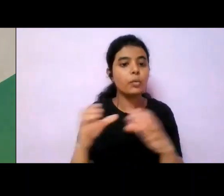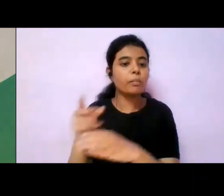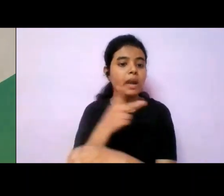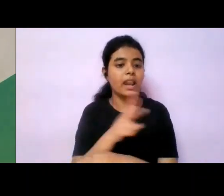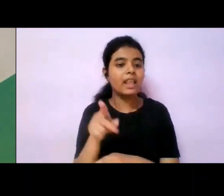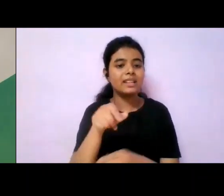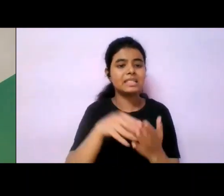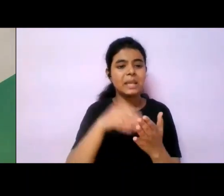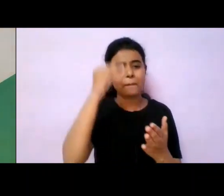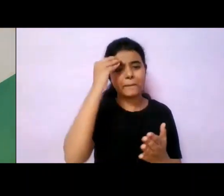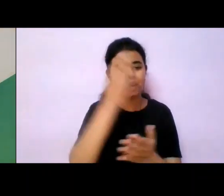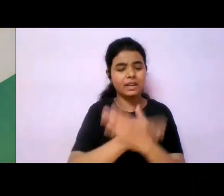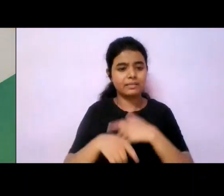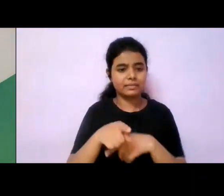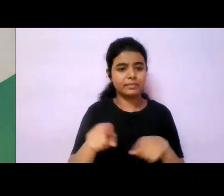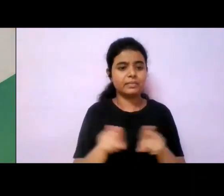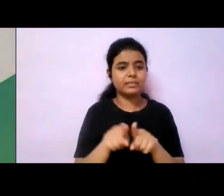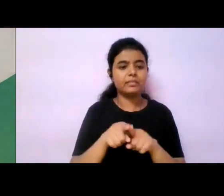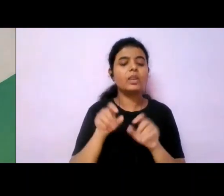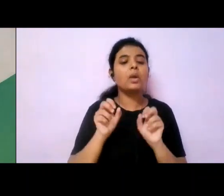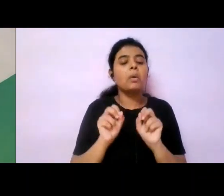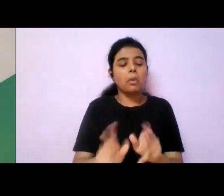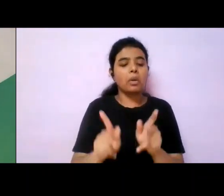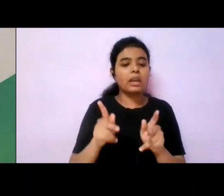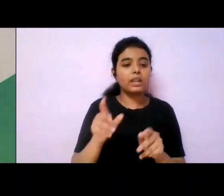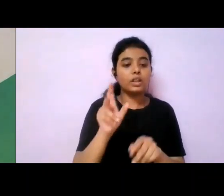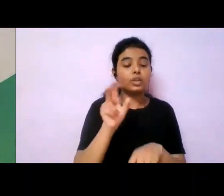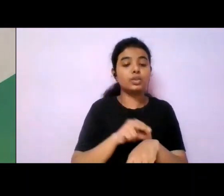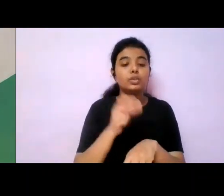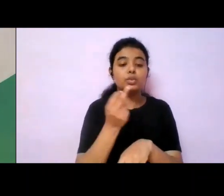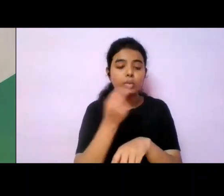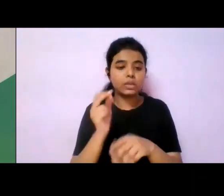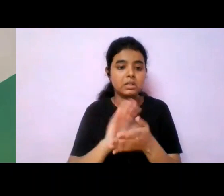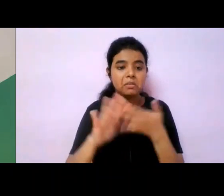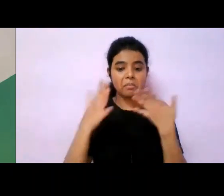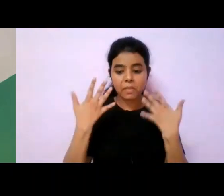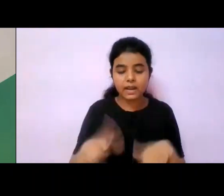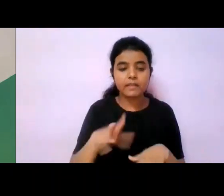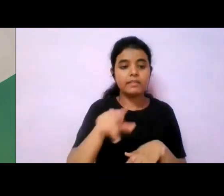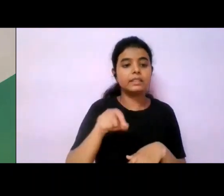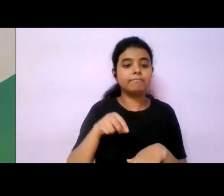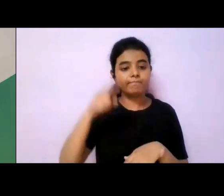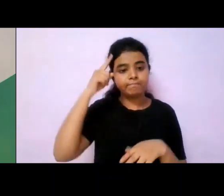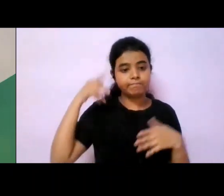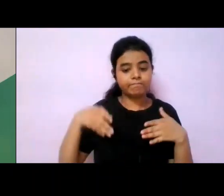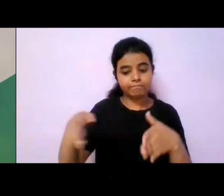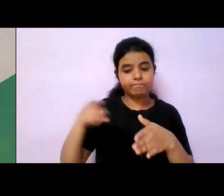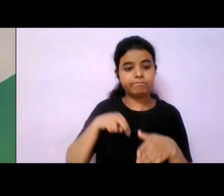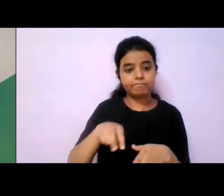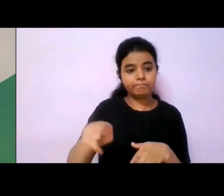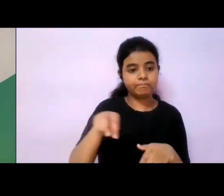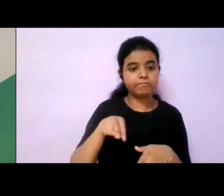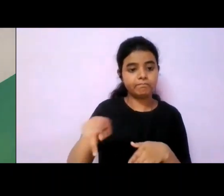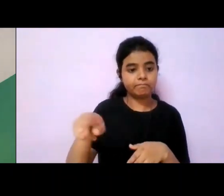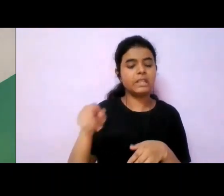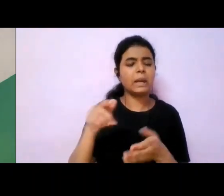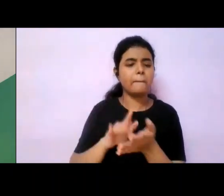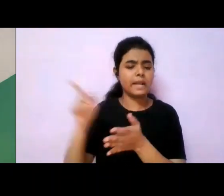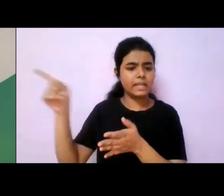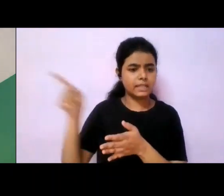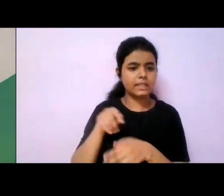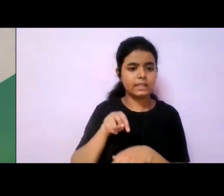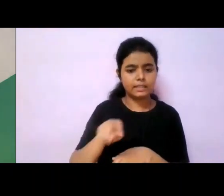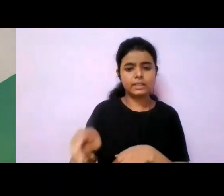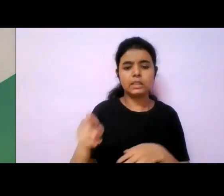Within 20 minutes, we make our way out of the town centre and we're walking along the footpath by the basin of the Manchester Canal. A